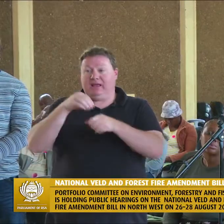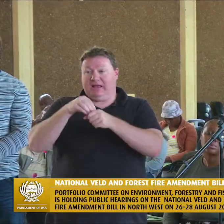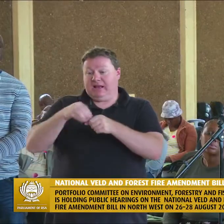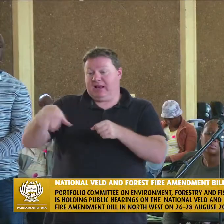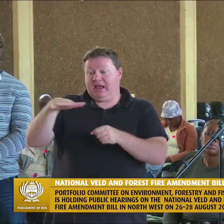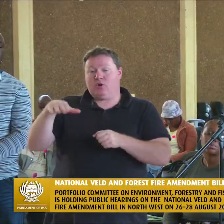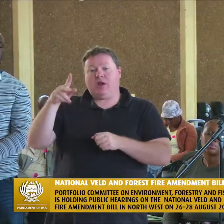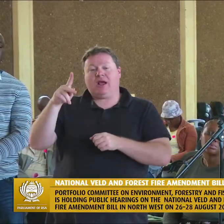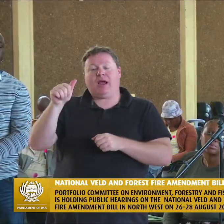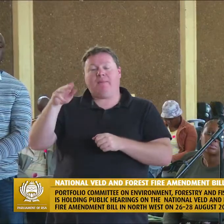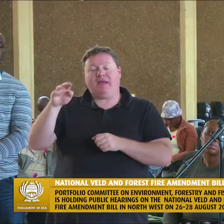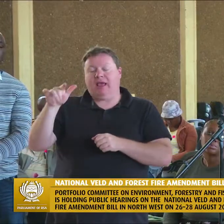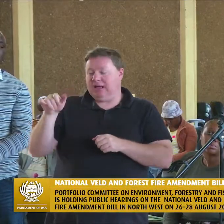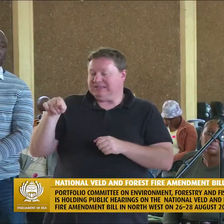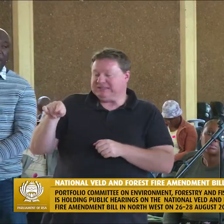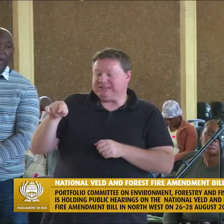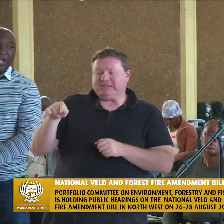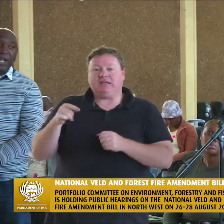a fire station